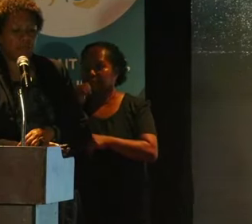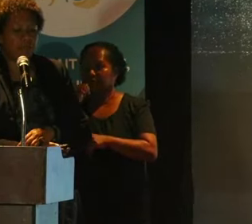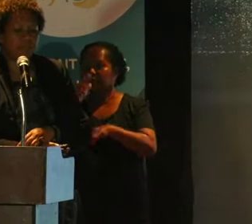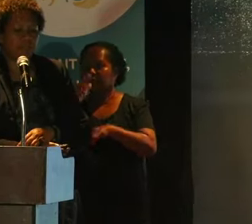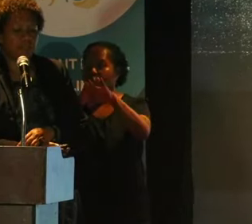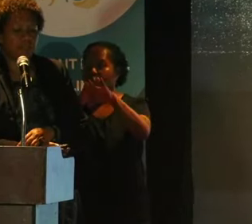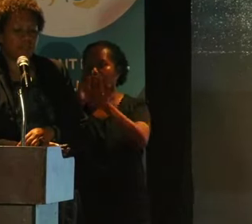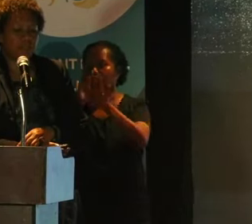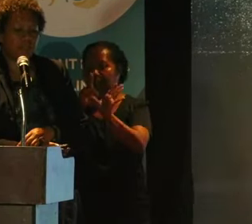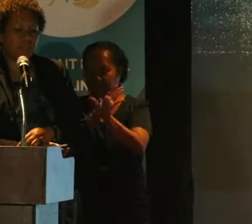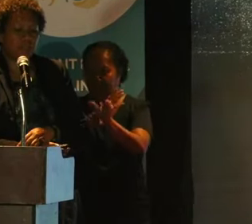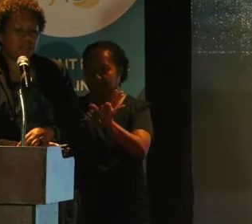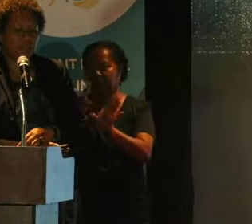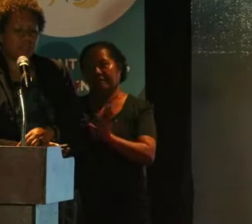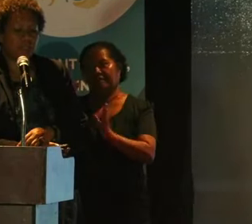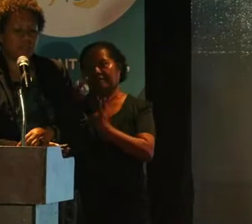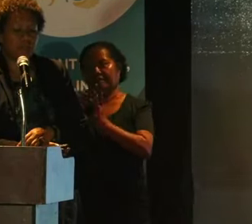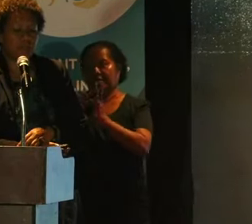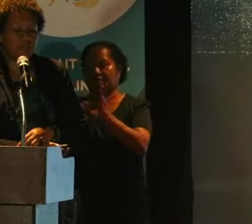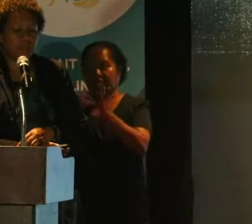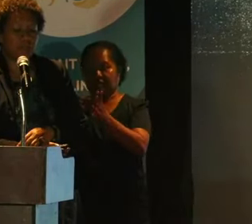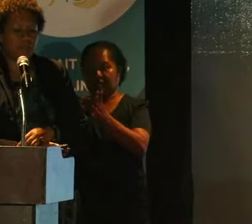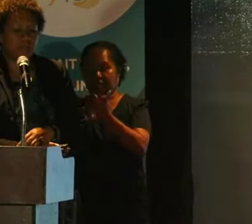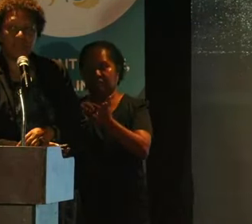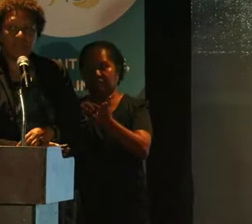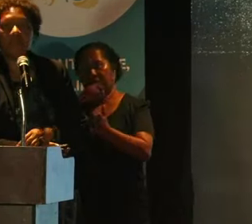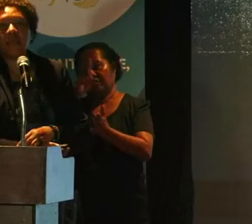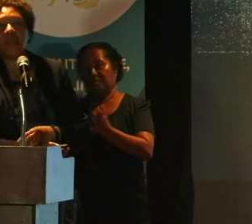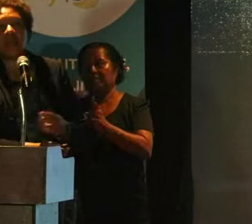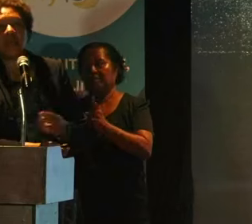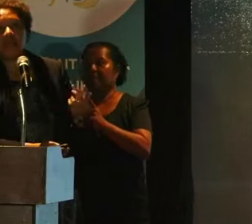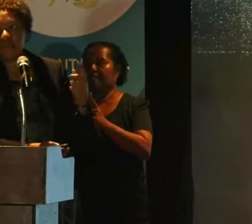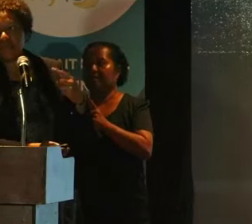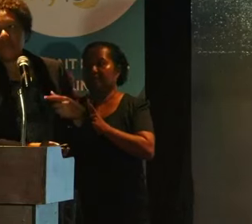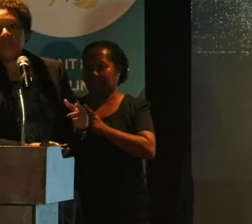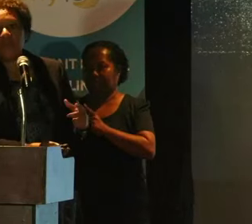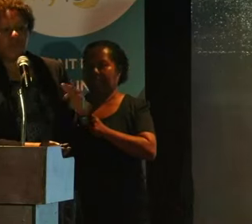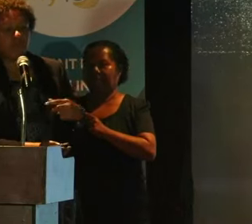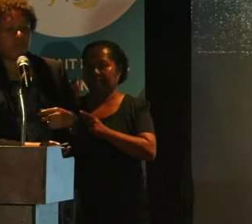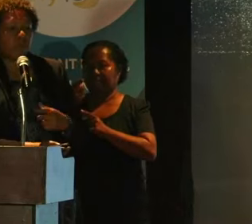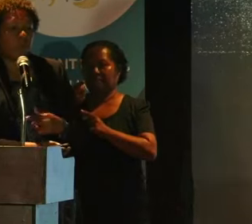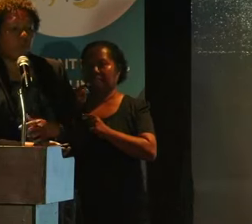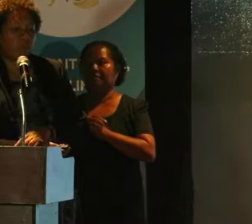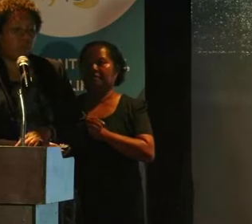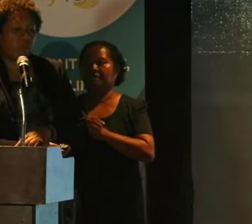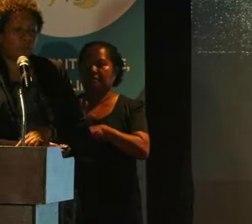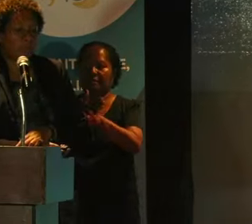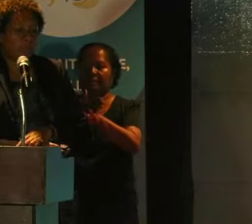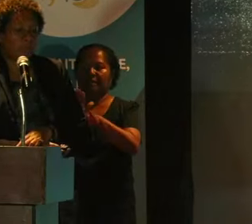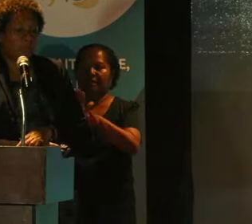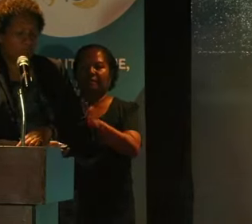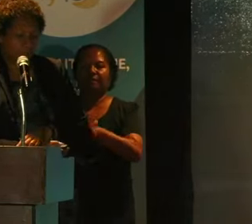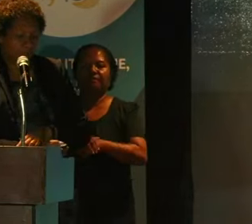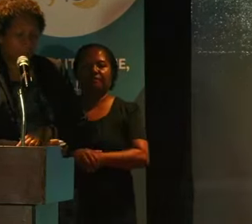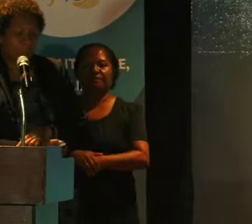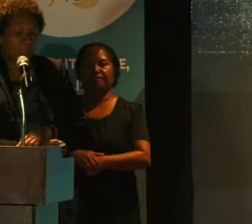year, from 1st January to 31st December of each renewal period, and you renew as you go on.